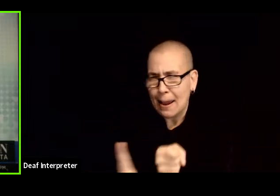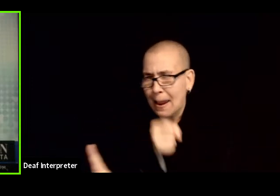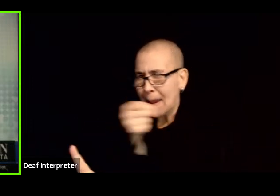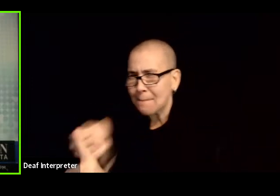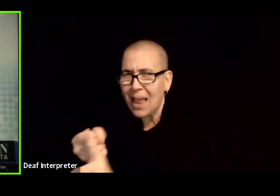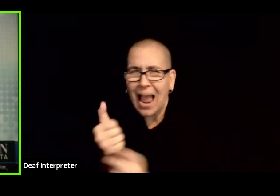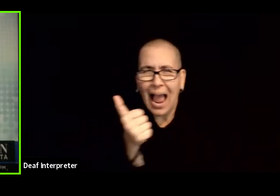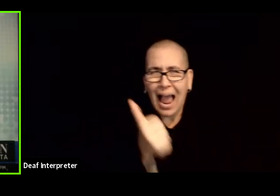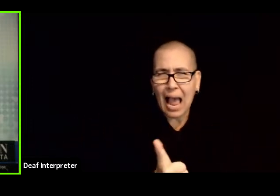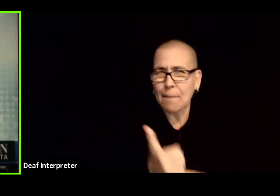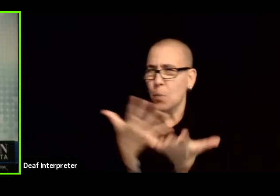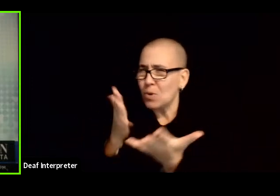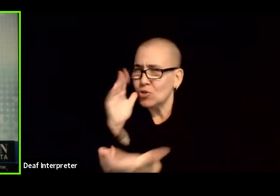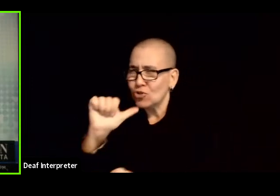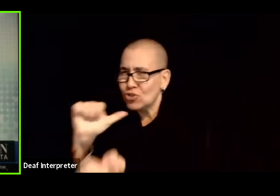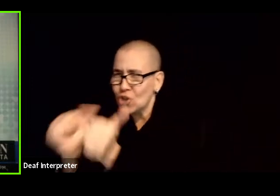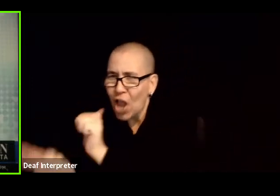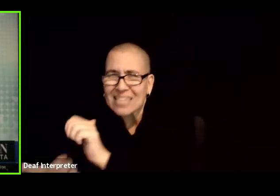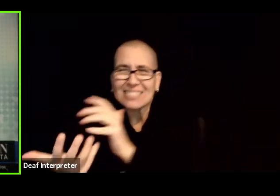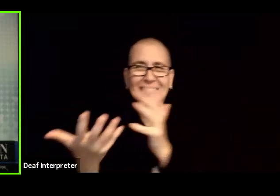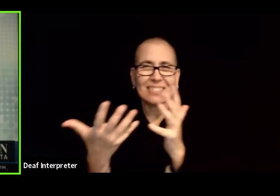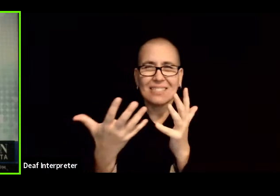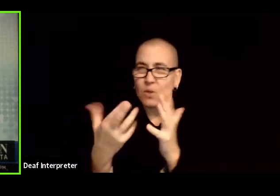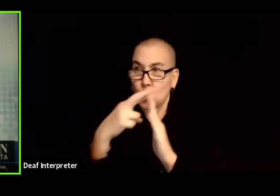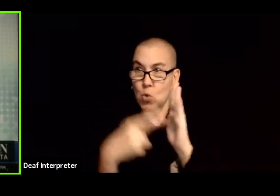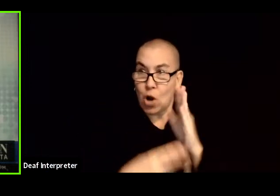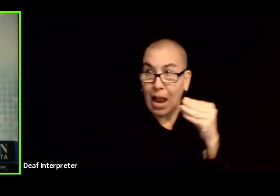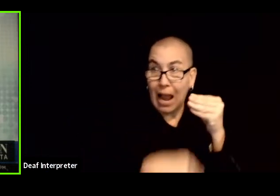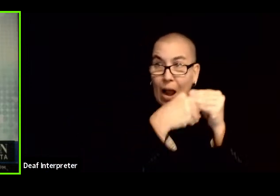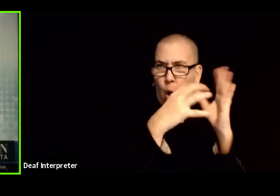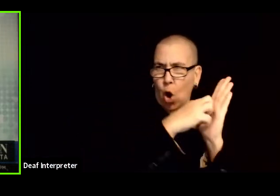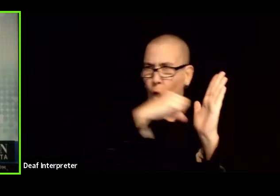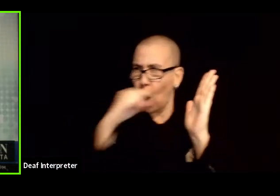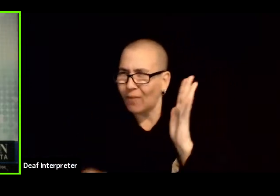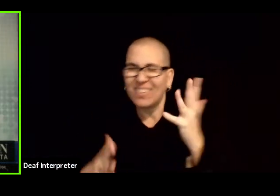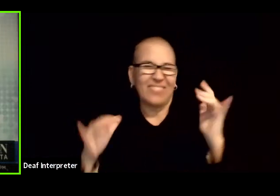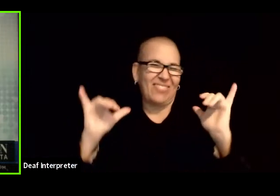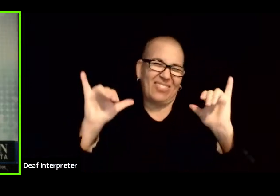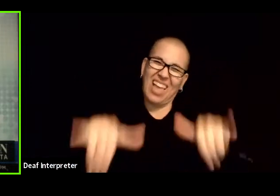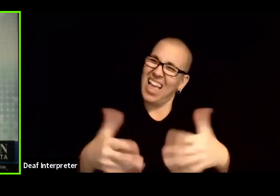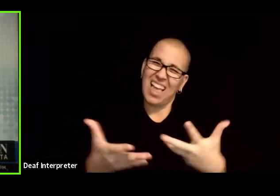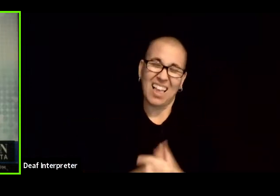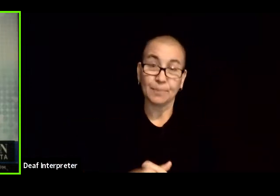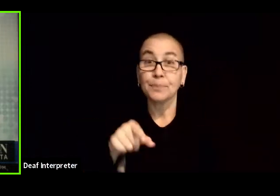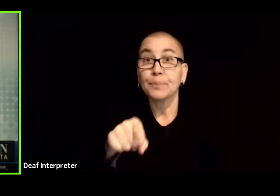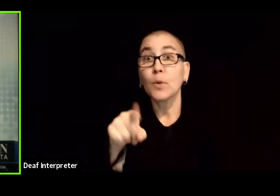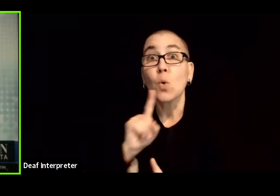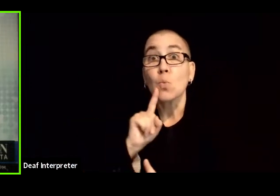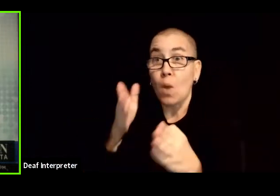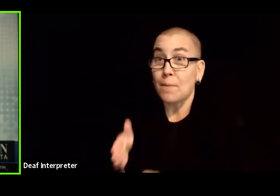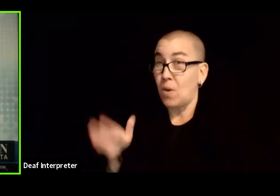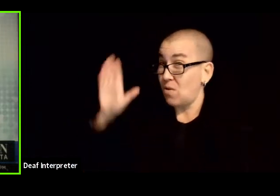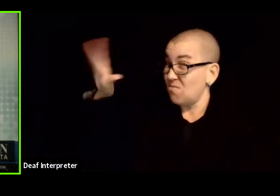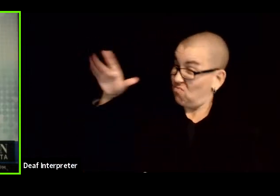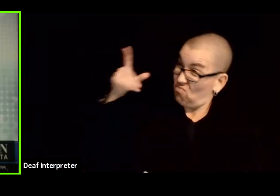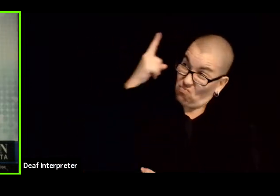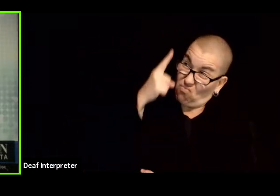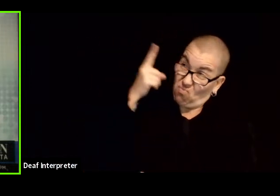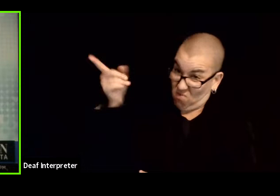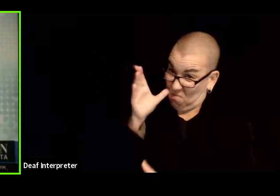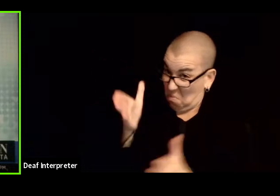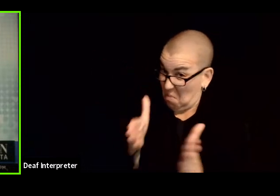So to be clear, you don't think new rules would result in any decrease in deaths if they were to be put in place right now?